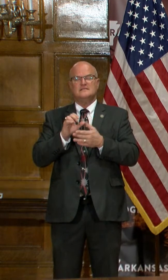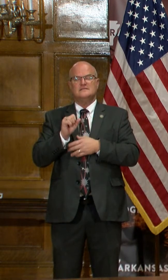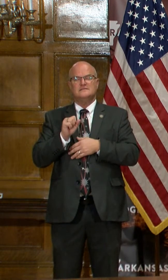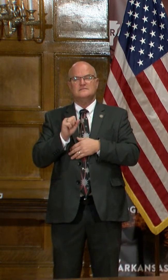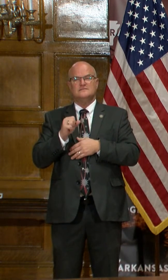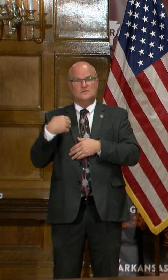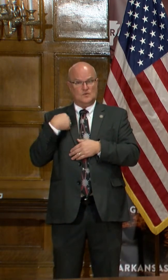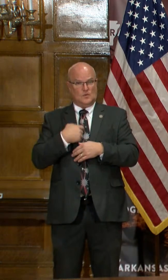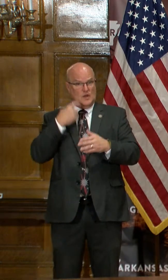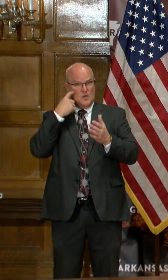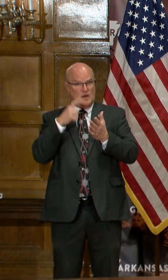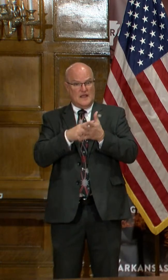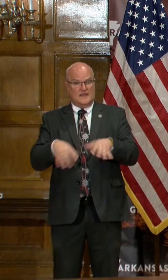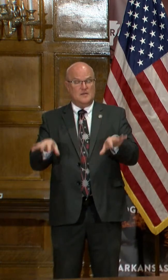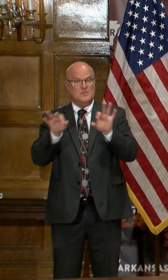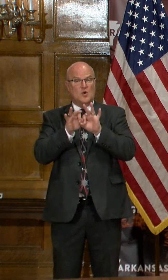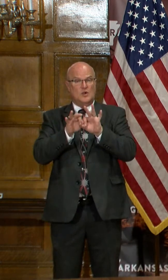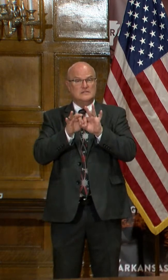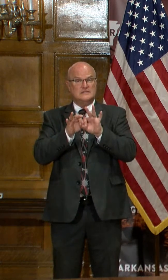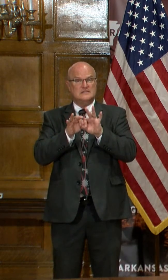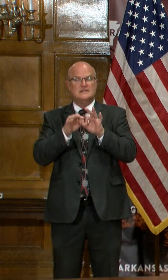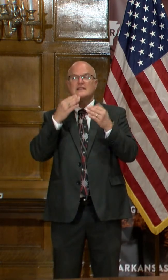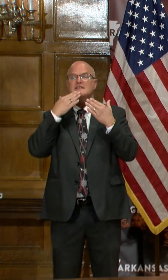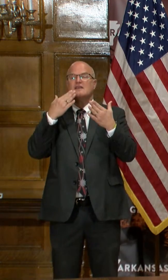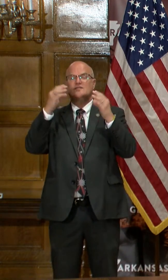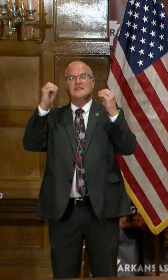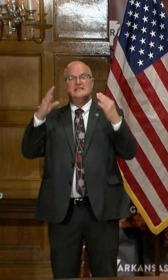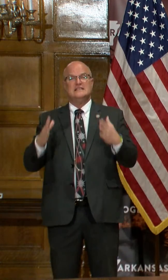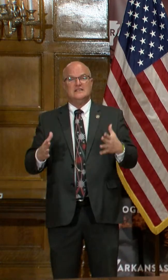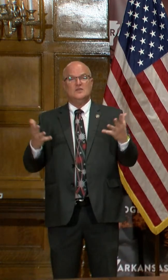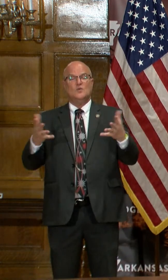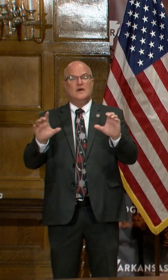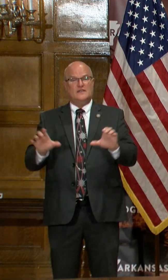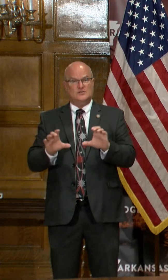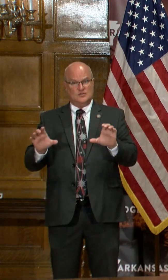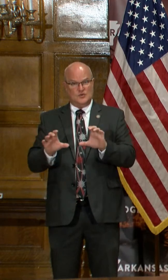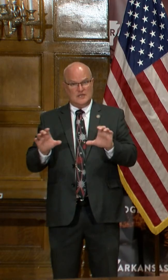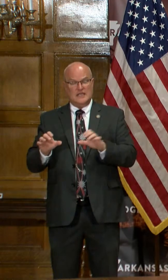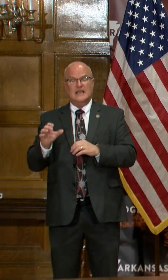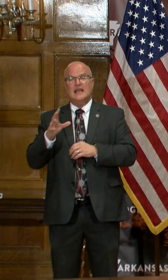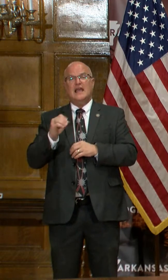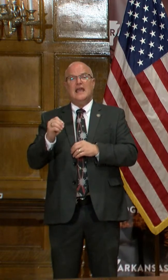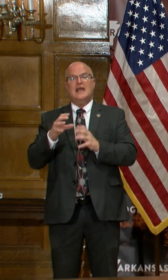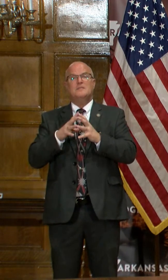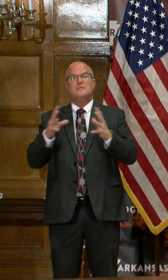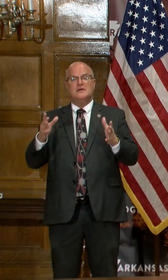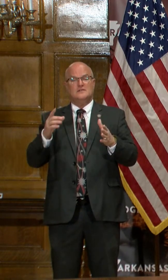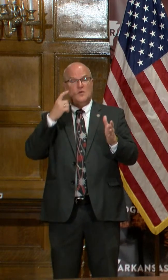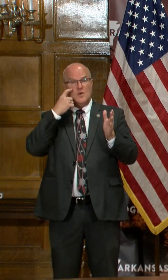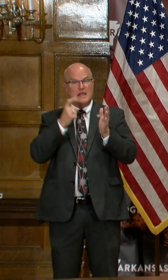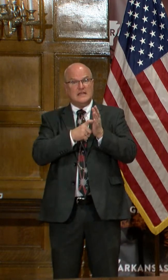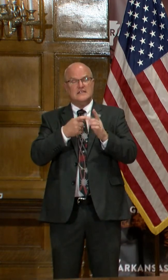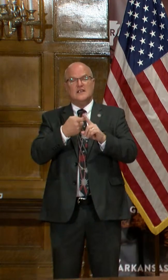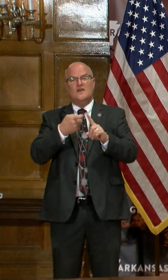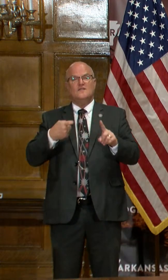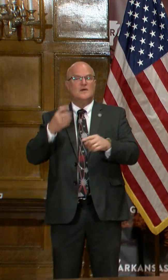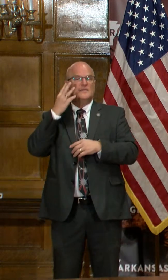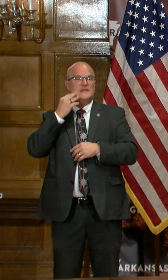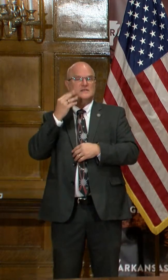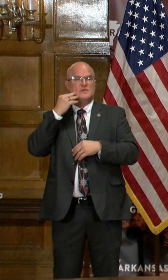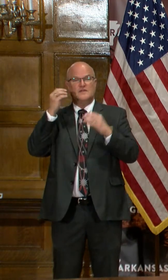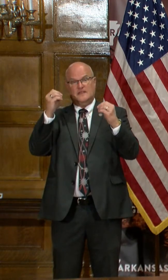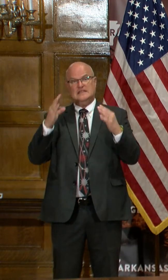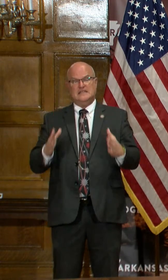so we recognize the importance of it, grateful for the teachers and what they're doing, and much of the recognition comes from the experience